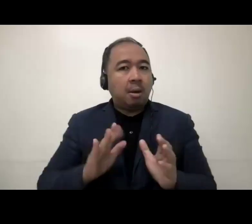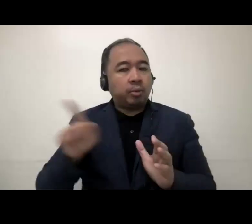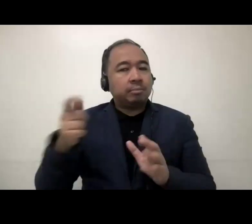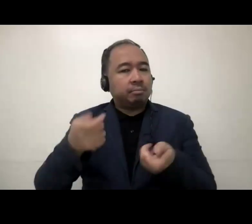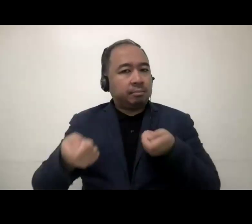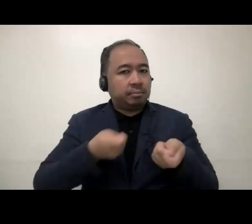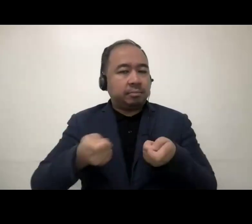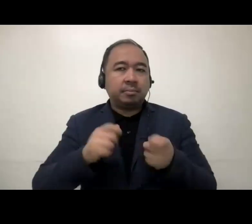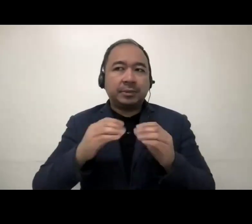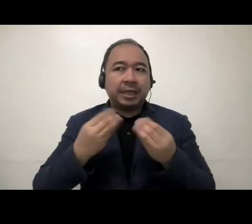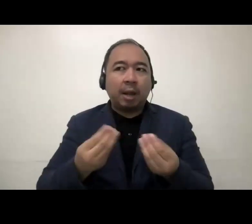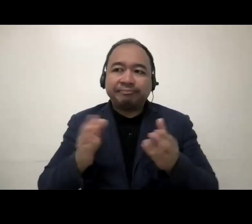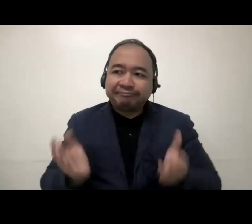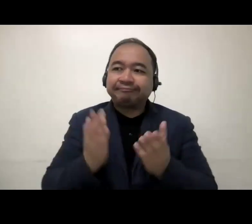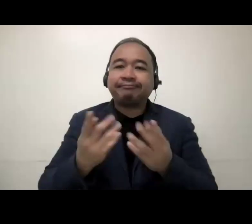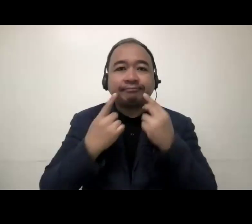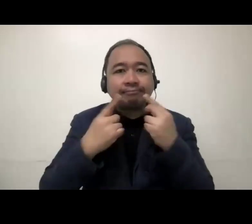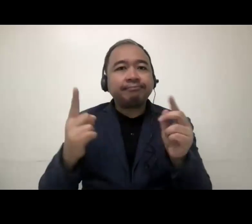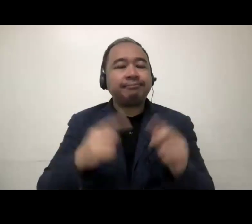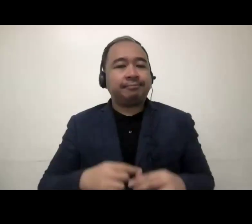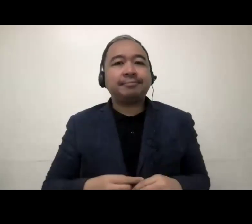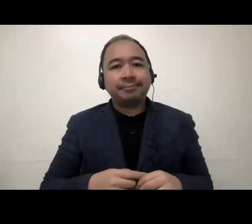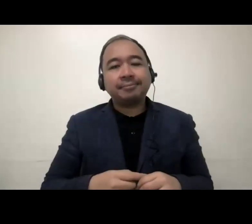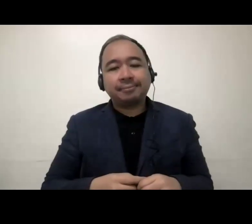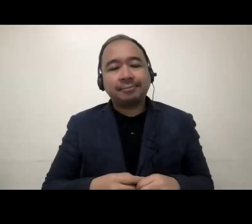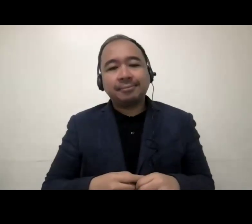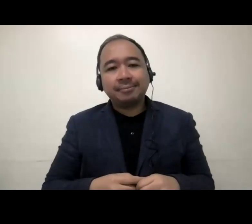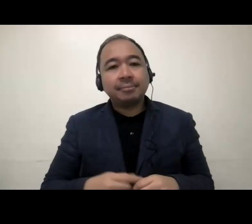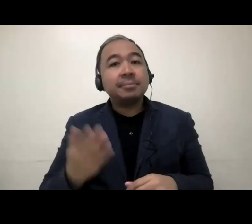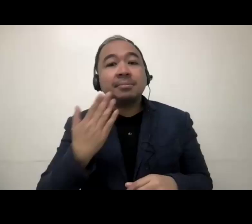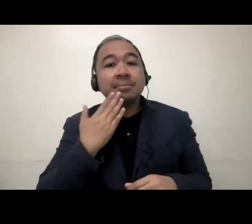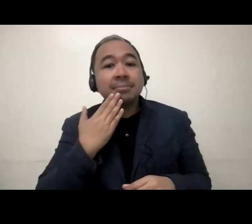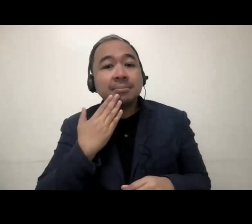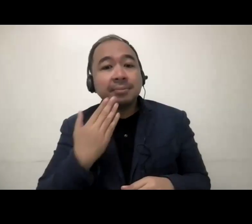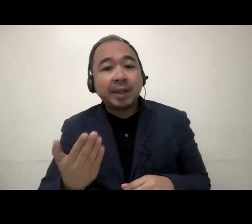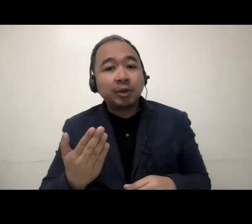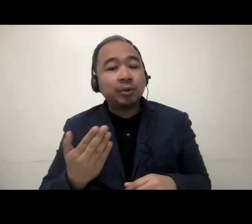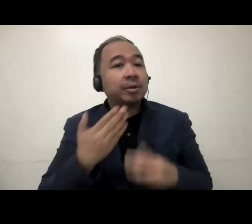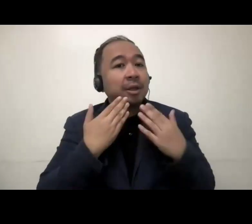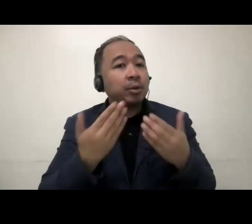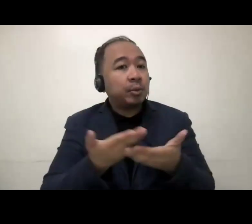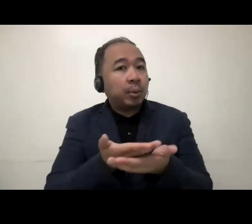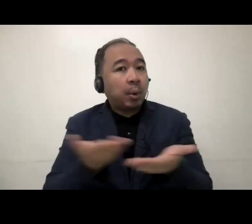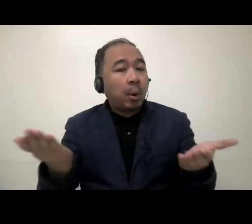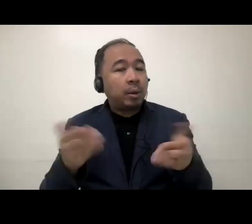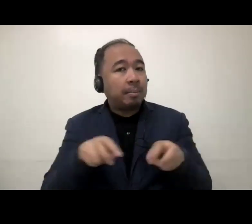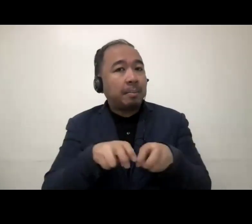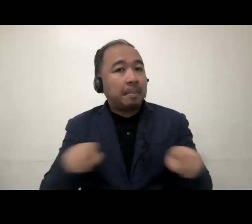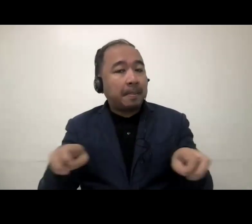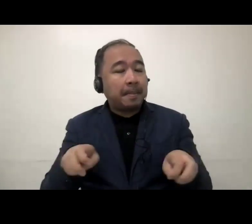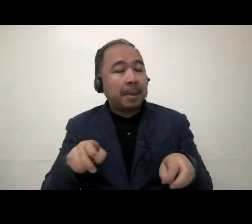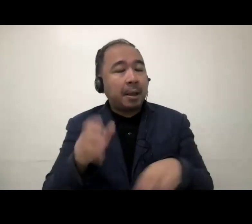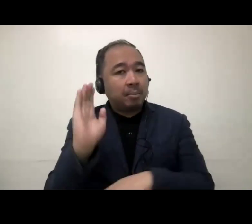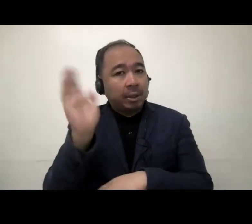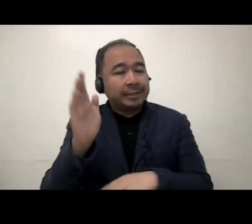effectively. That's all. Thank you, Radhika. And thank you to all our panelists. And that brings